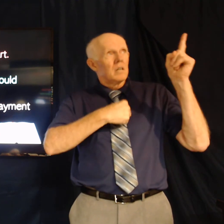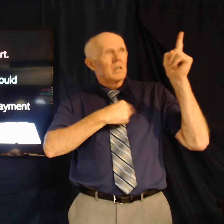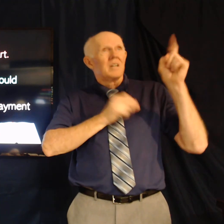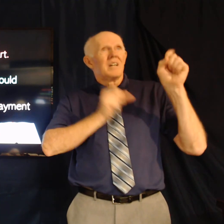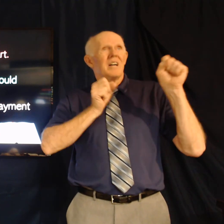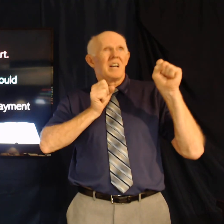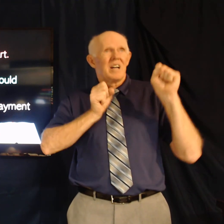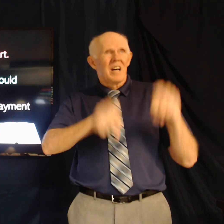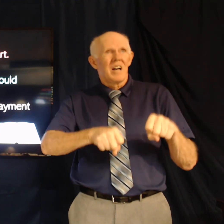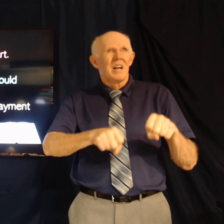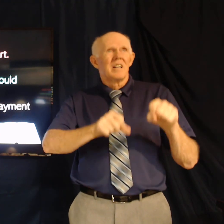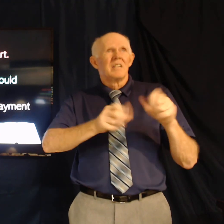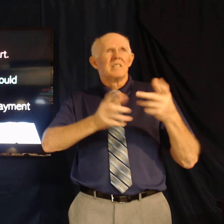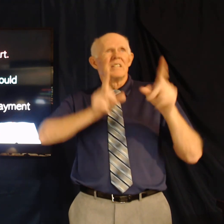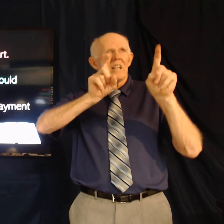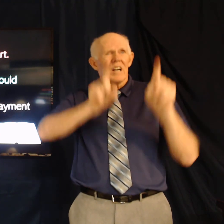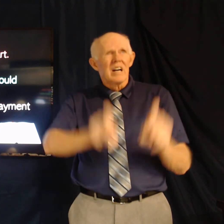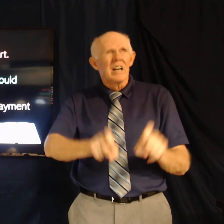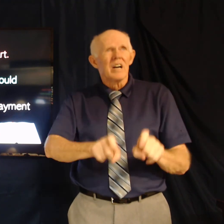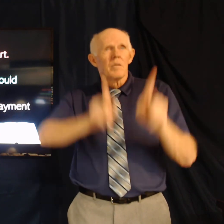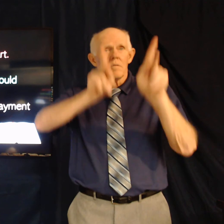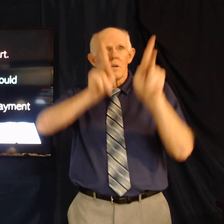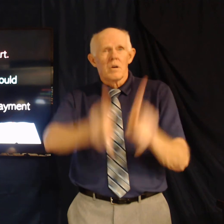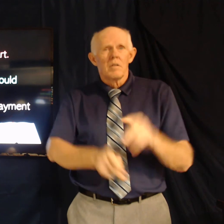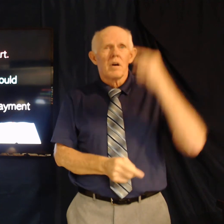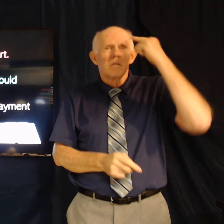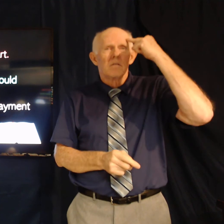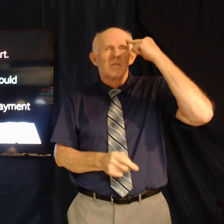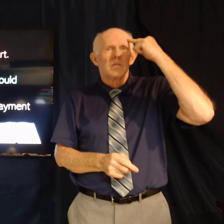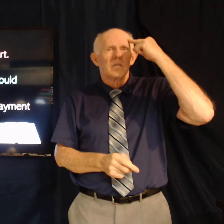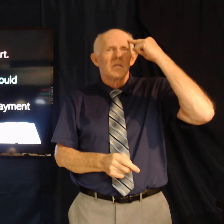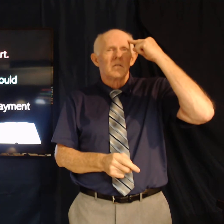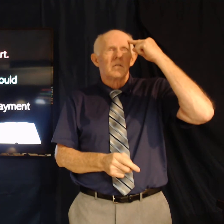I can test a person's mind.